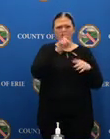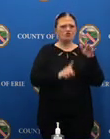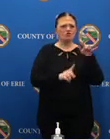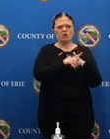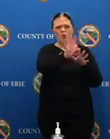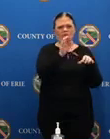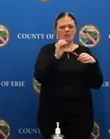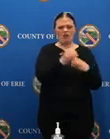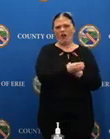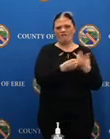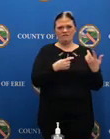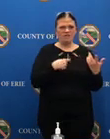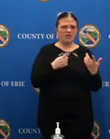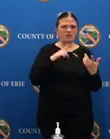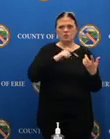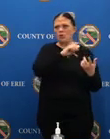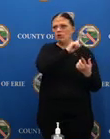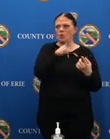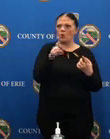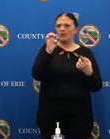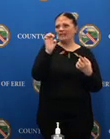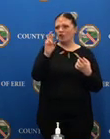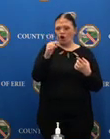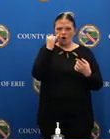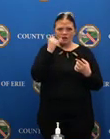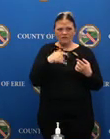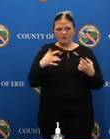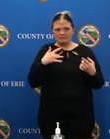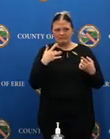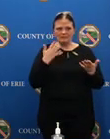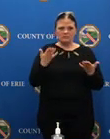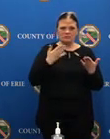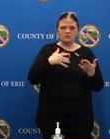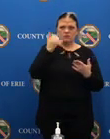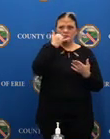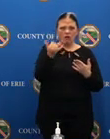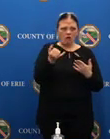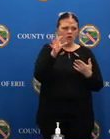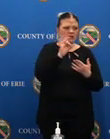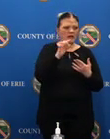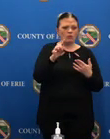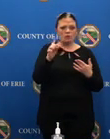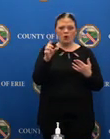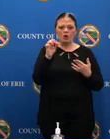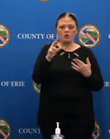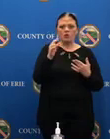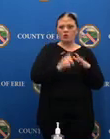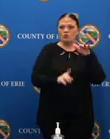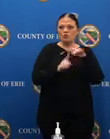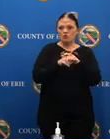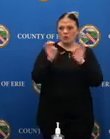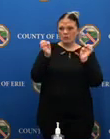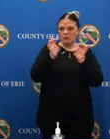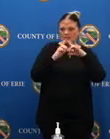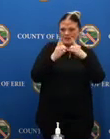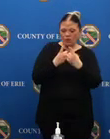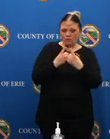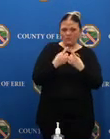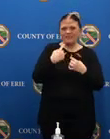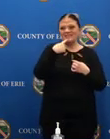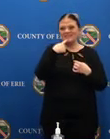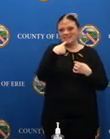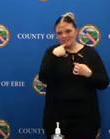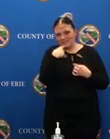think you need to go to the emergency department. If you call 111 or if you show up at the emergency department, tell